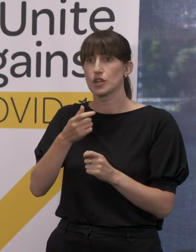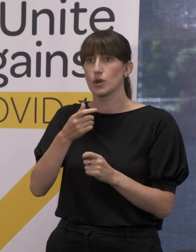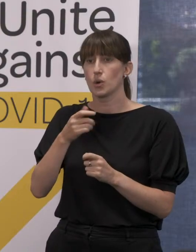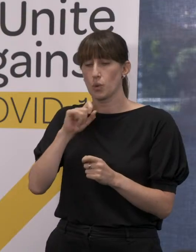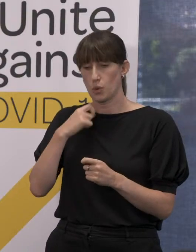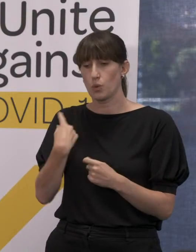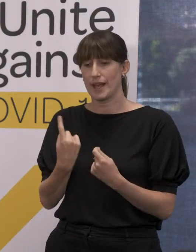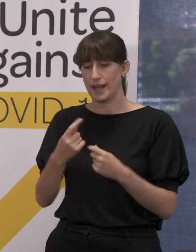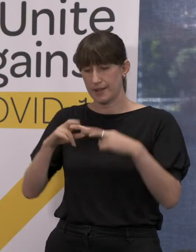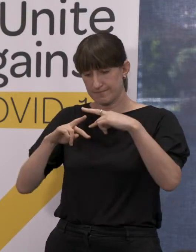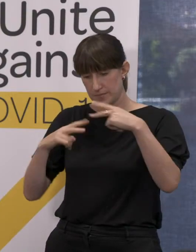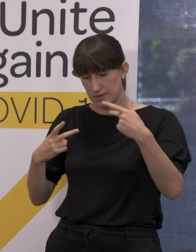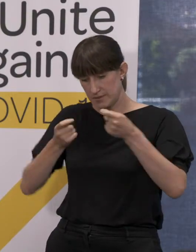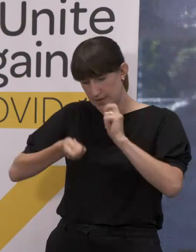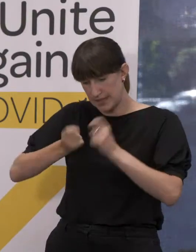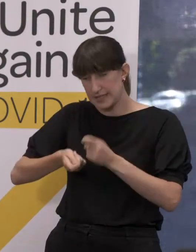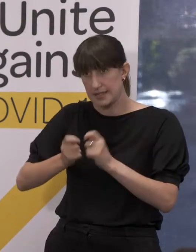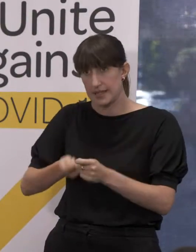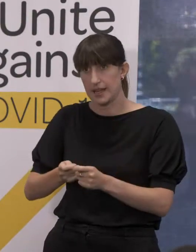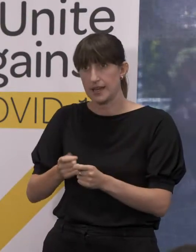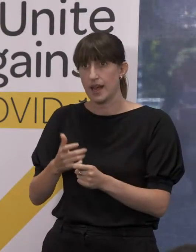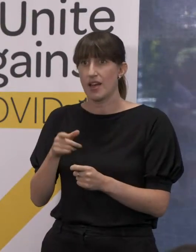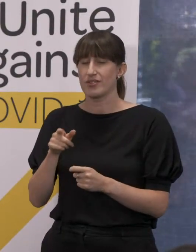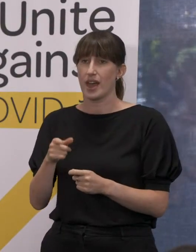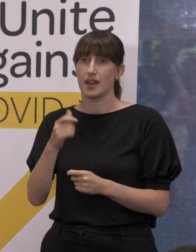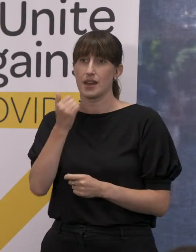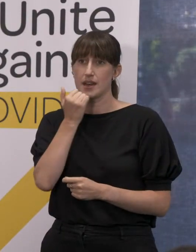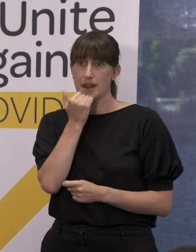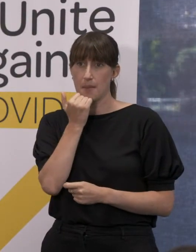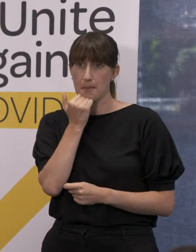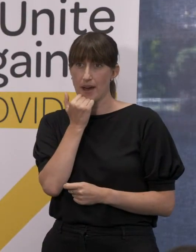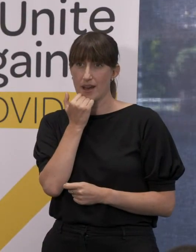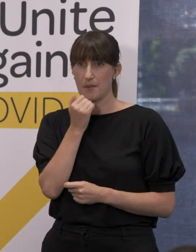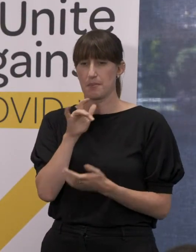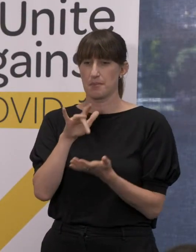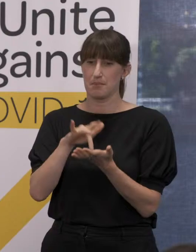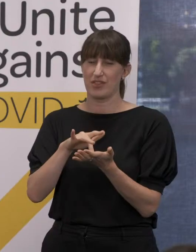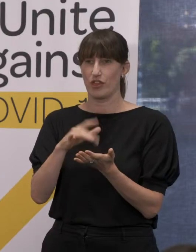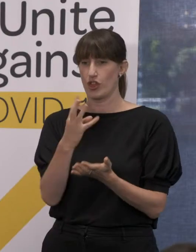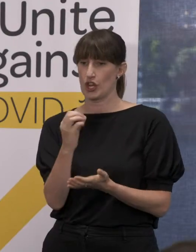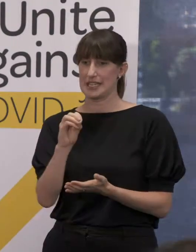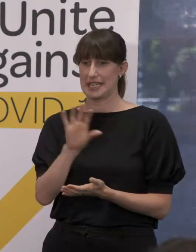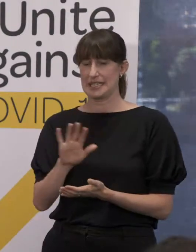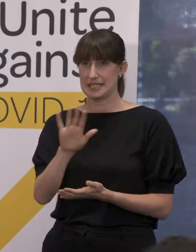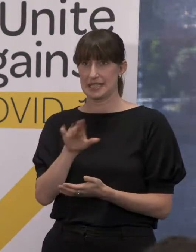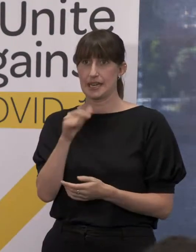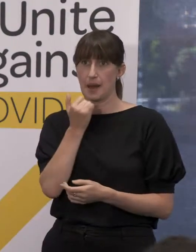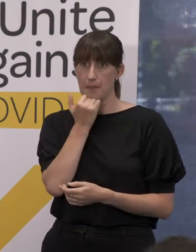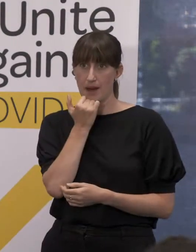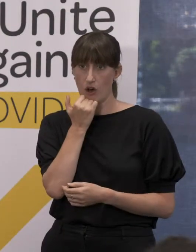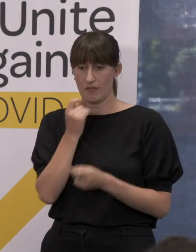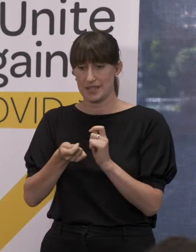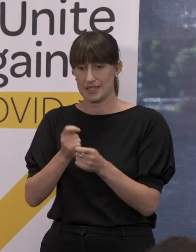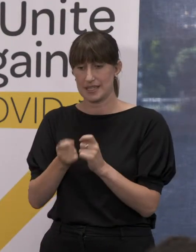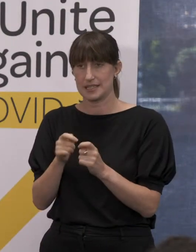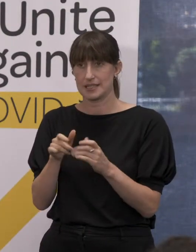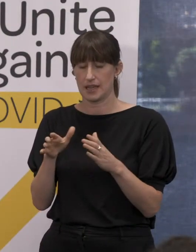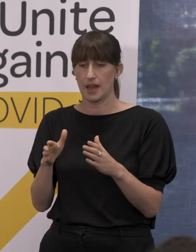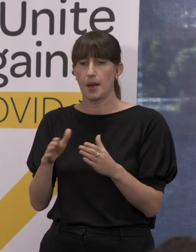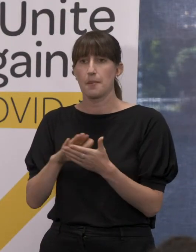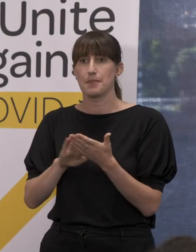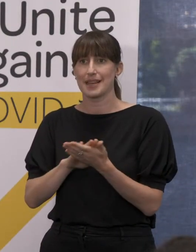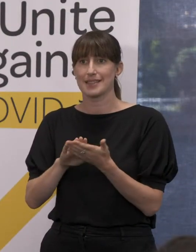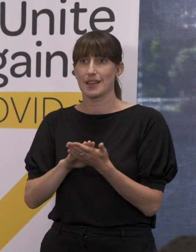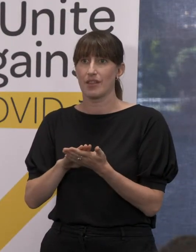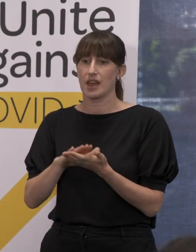has been started. However, because that is a high CT value in the mid-30s, this means the person is likely to have a low viral load and